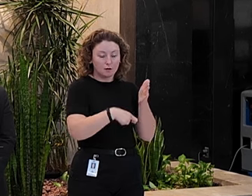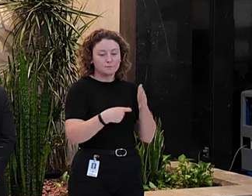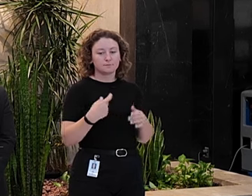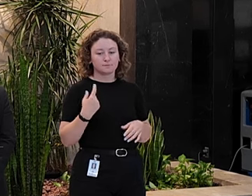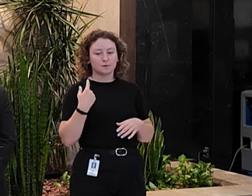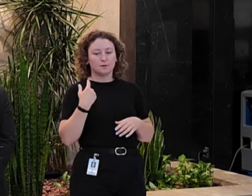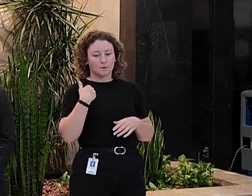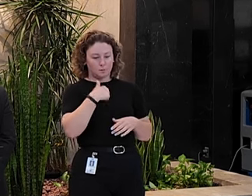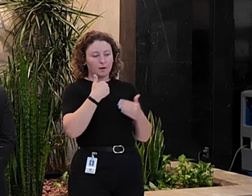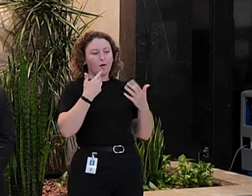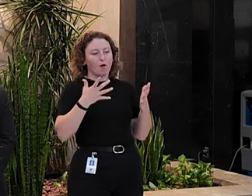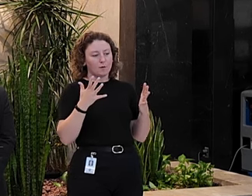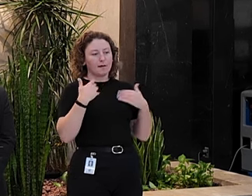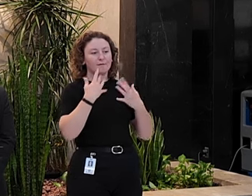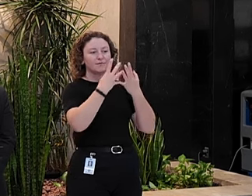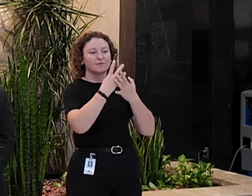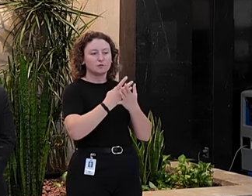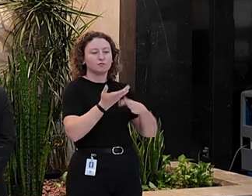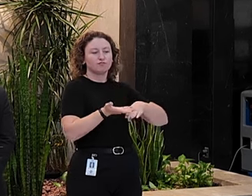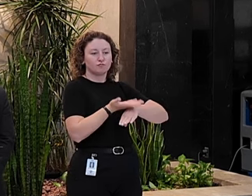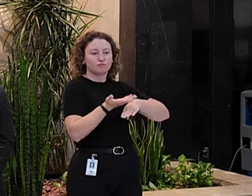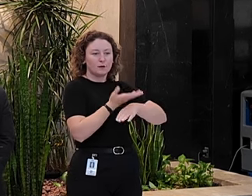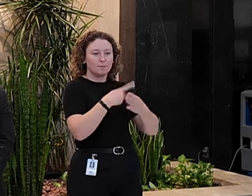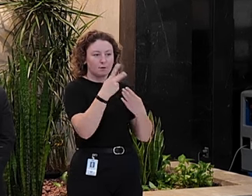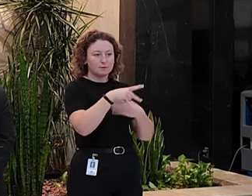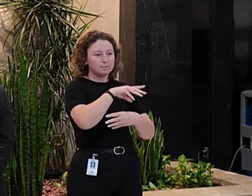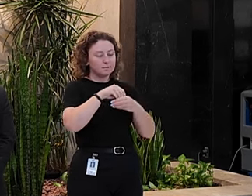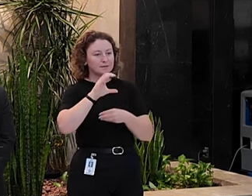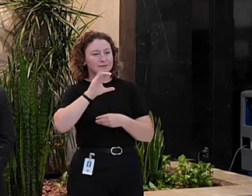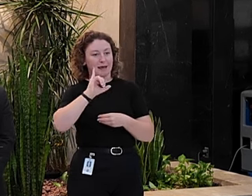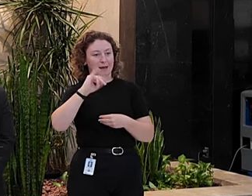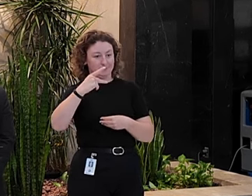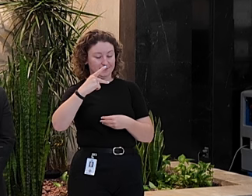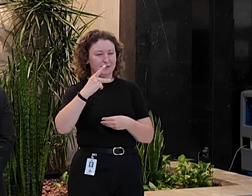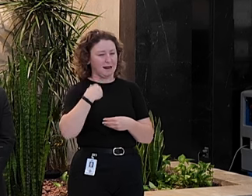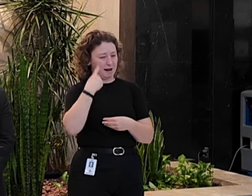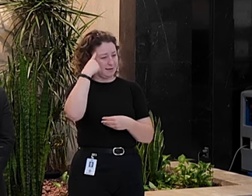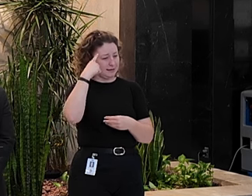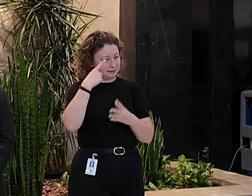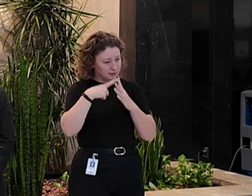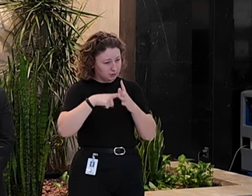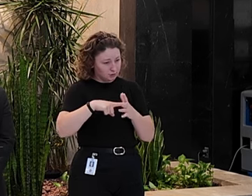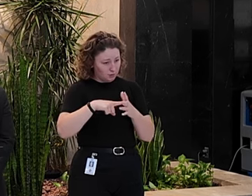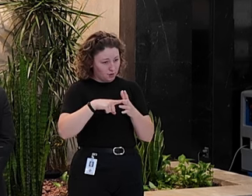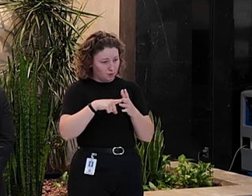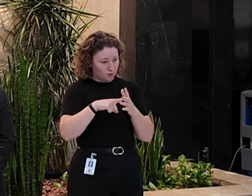existing filter rehab project that's on the books already. It's included in our CIP. I believe it starts